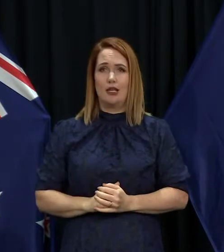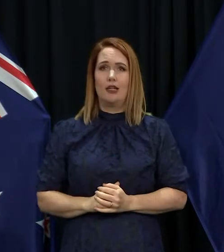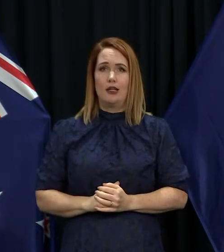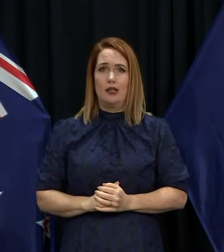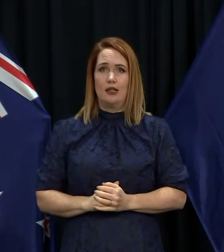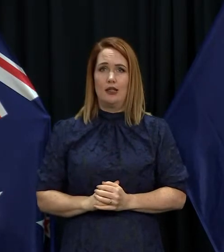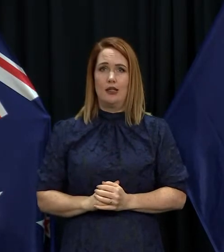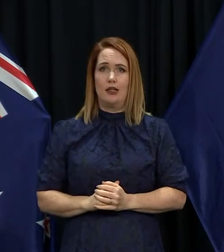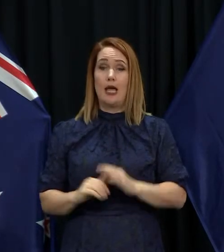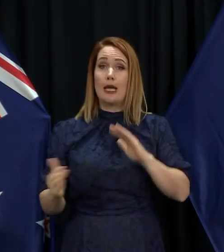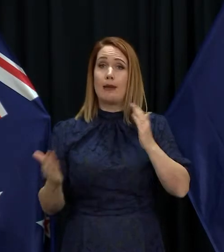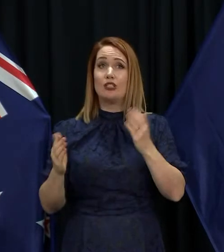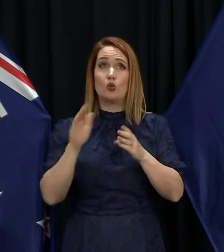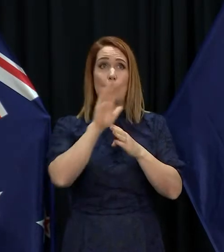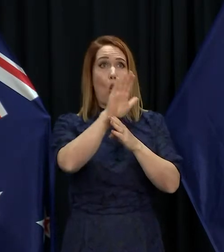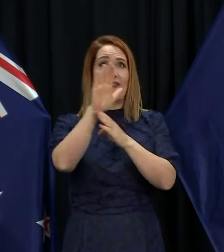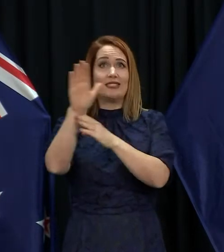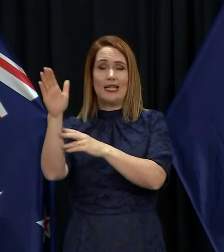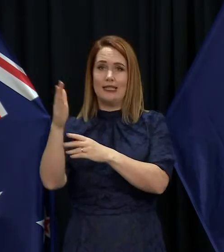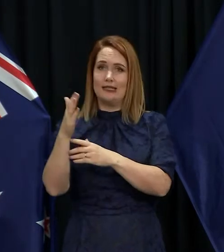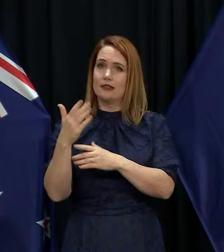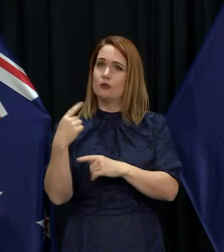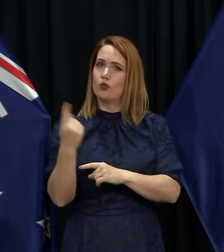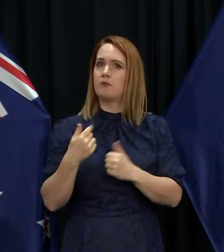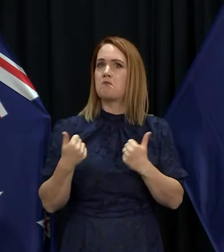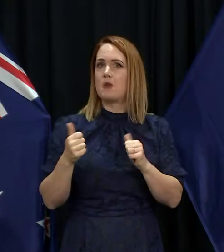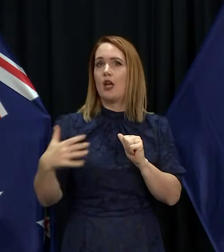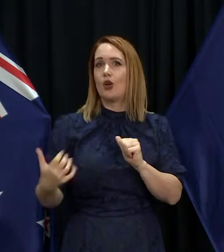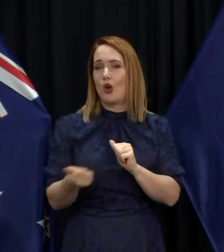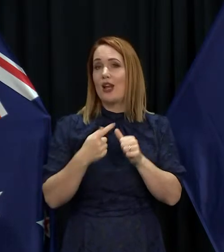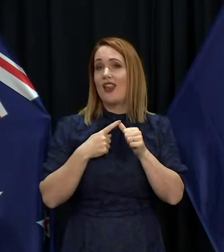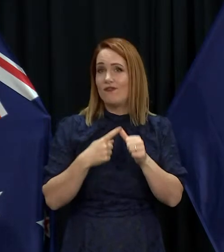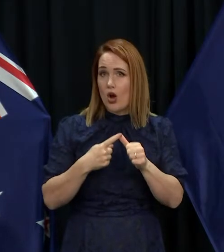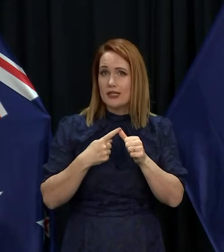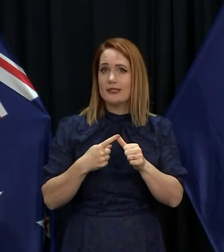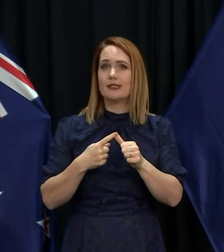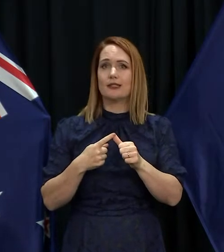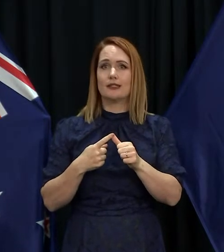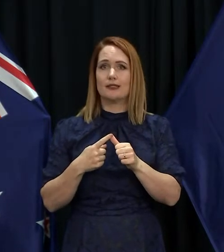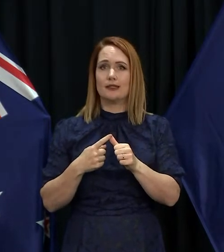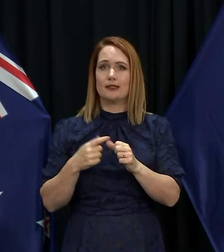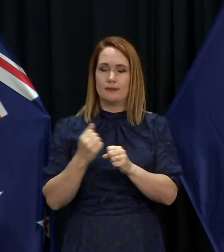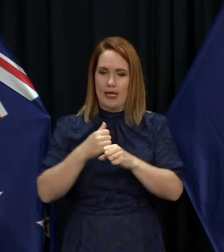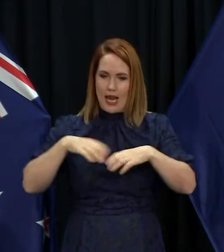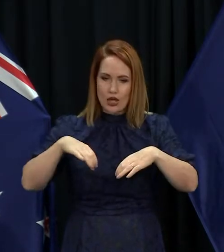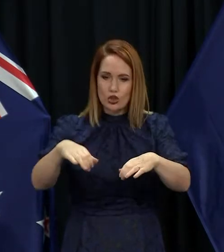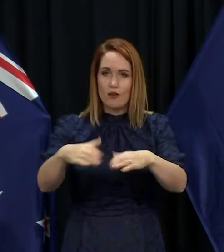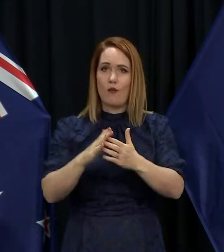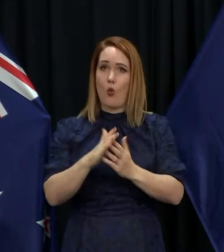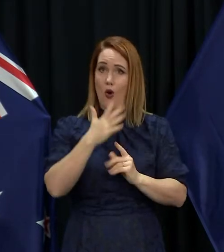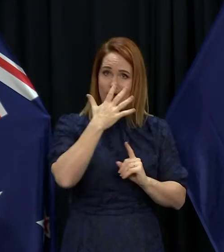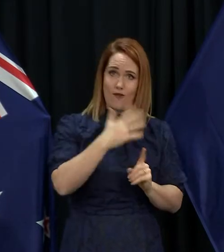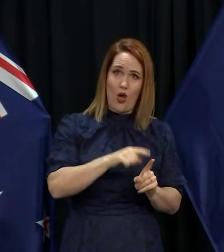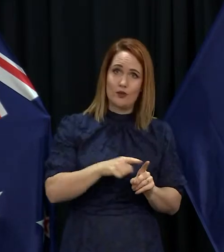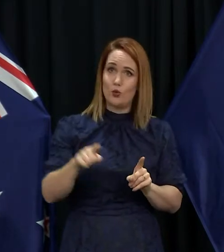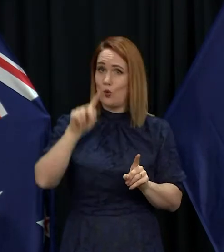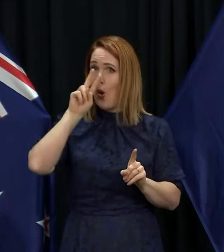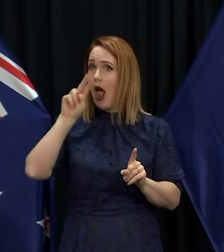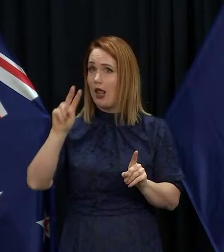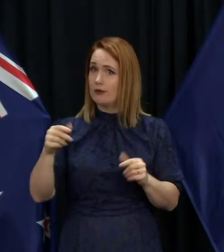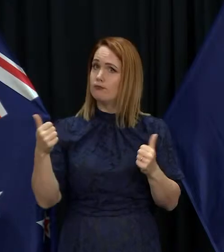first out of the box with advice around and moving on vaccinating 5 to 11 year olds,